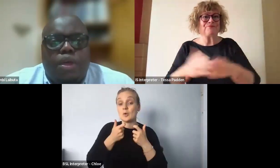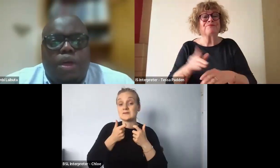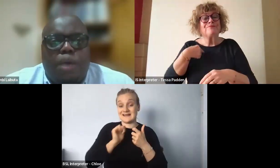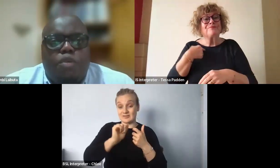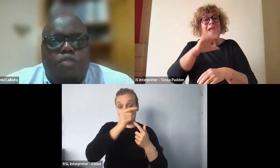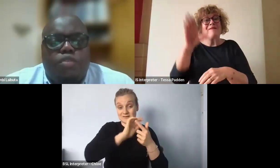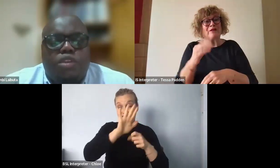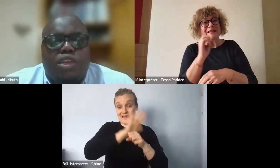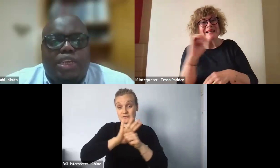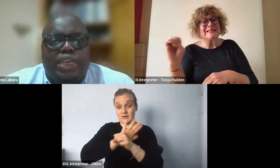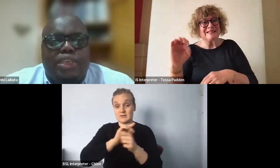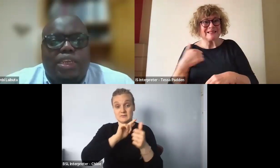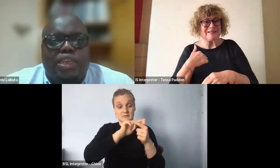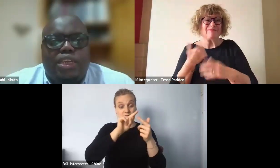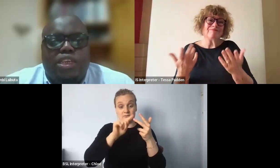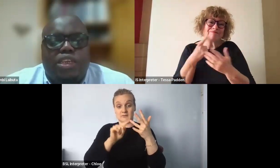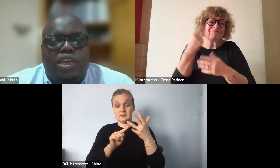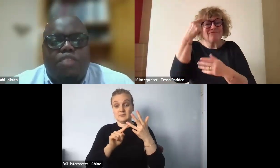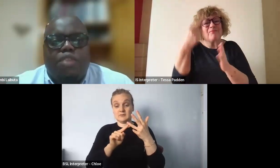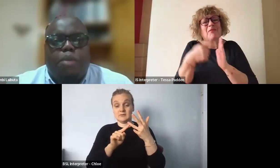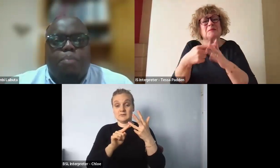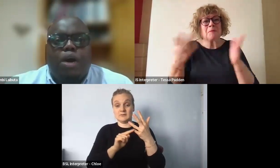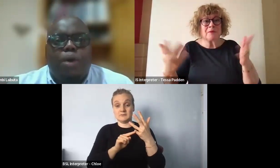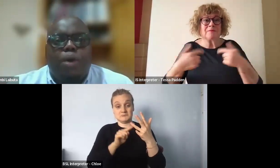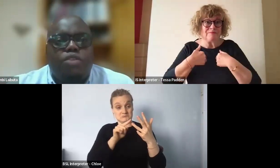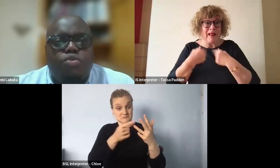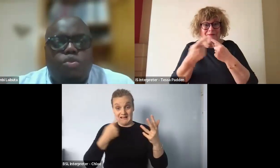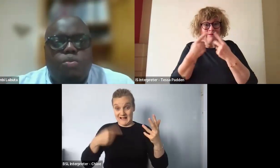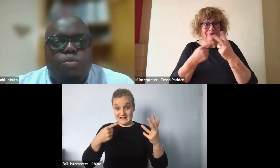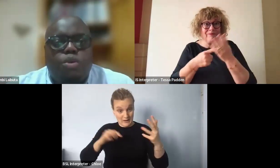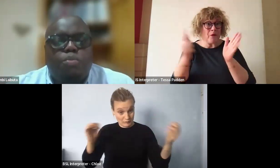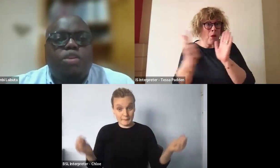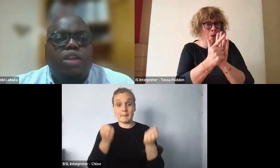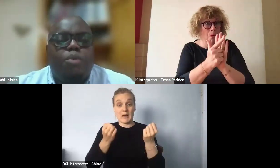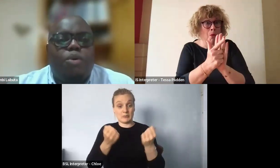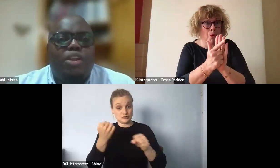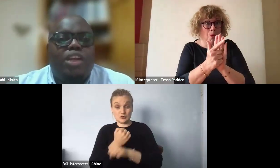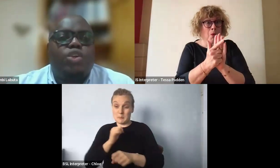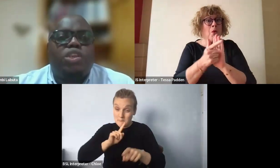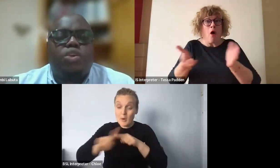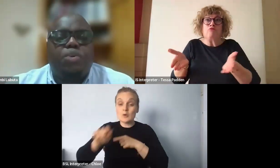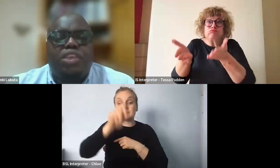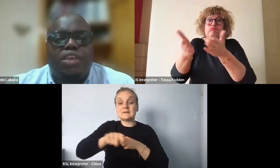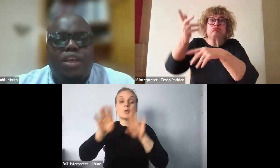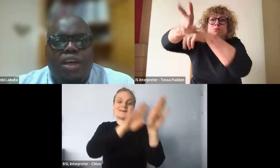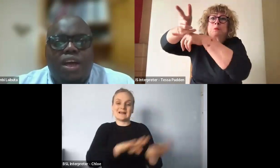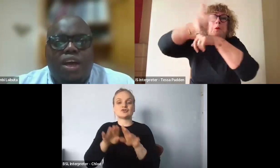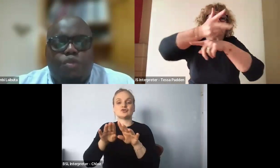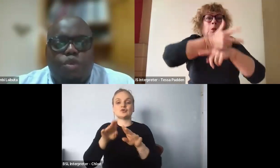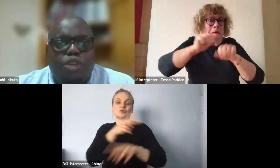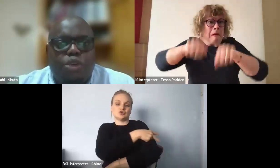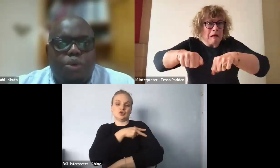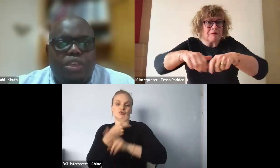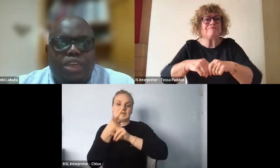Rwanda provide for certain state agents and give them the power to do what mostly people call national security.